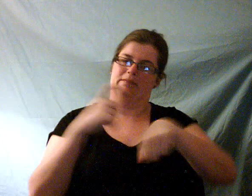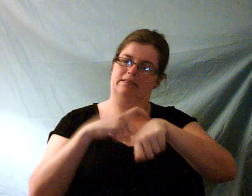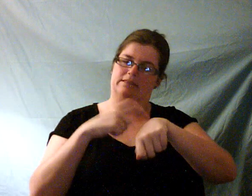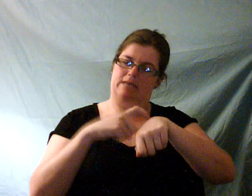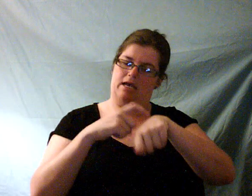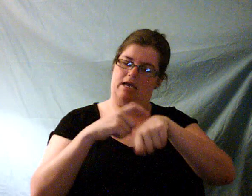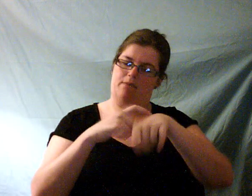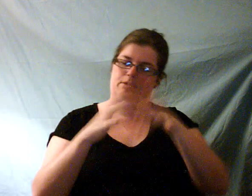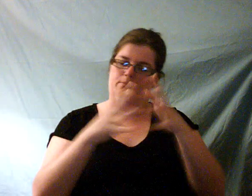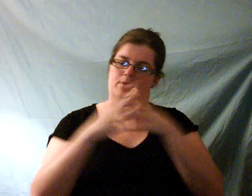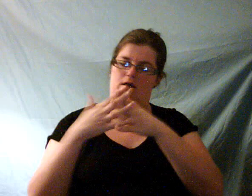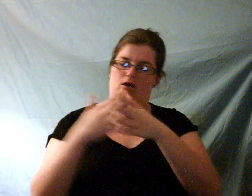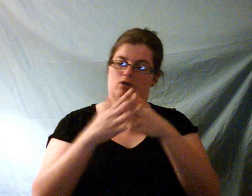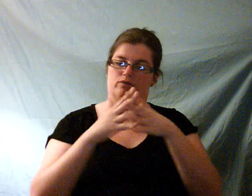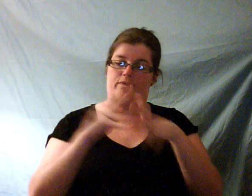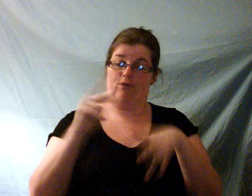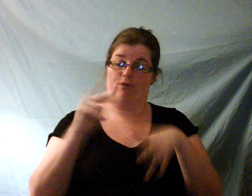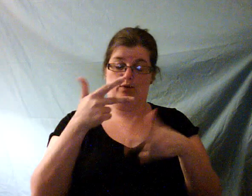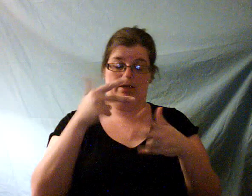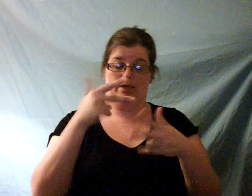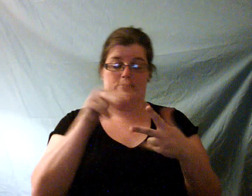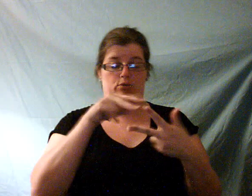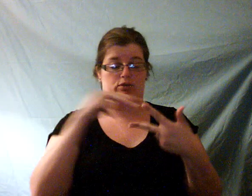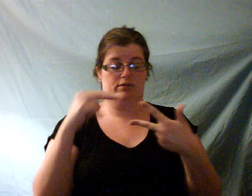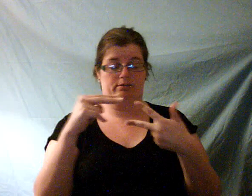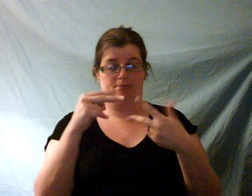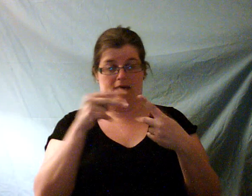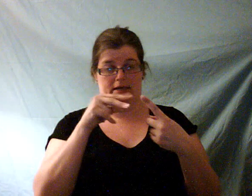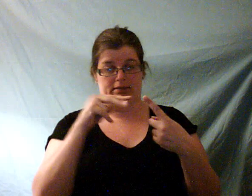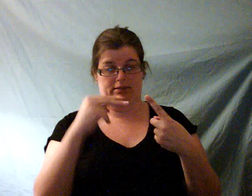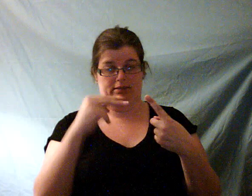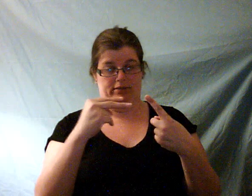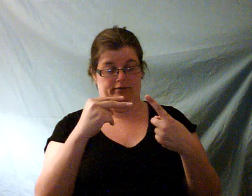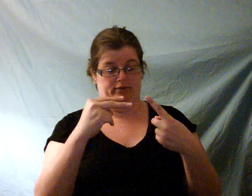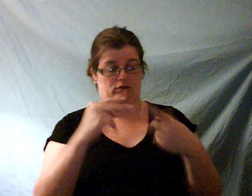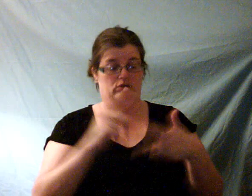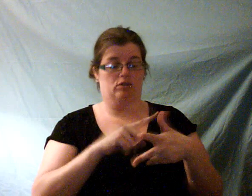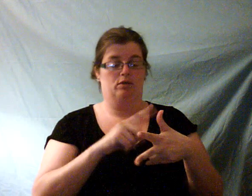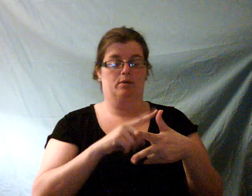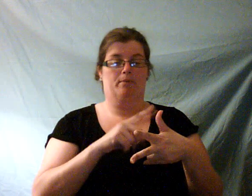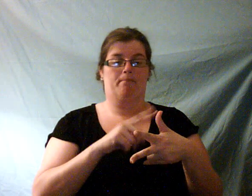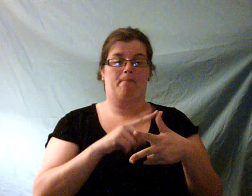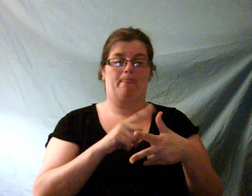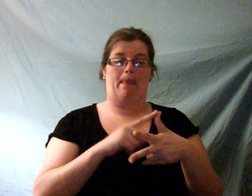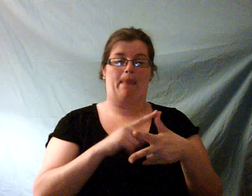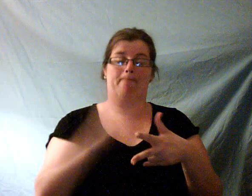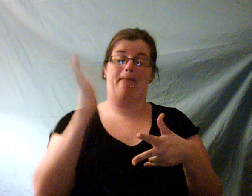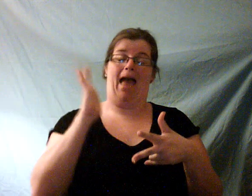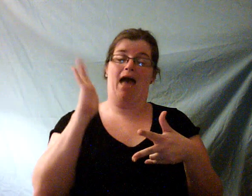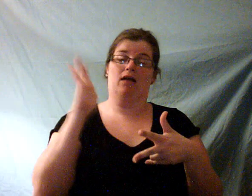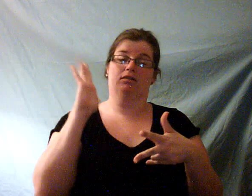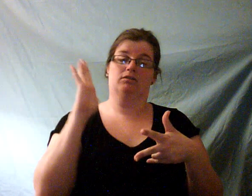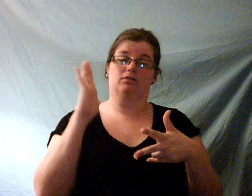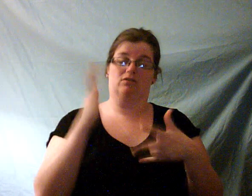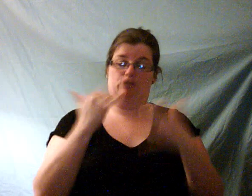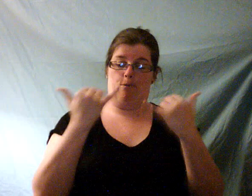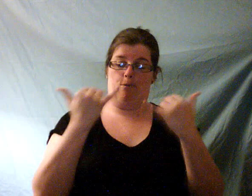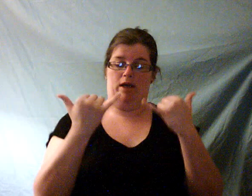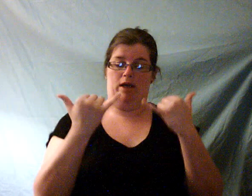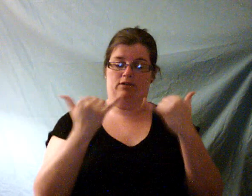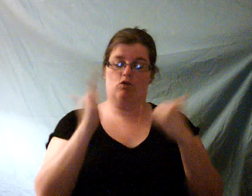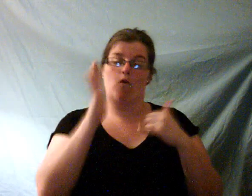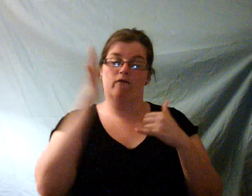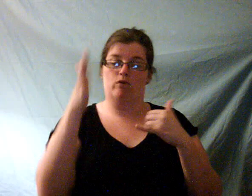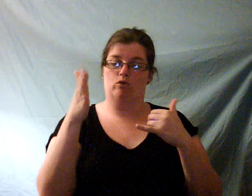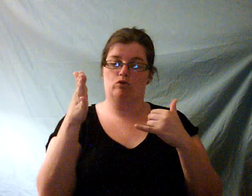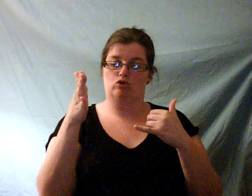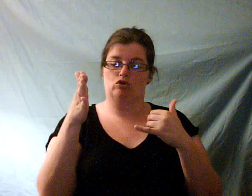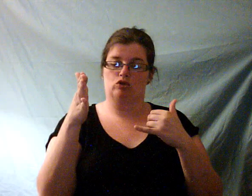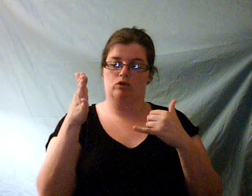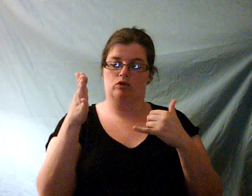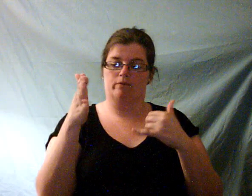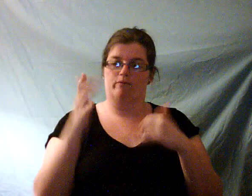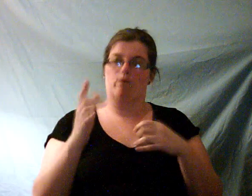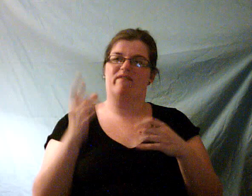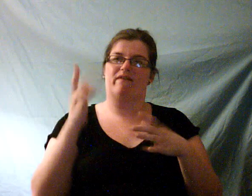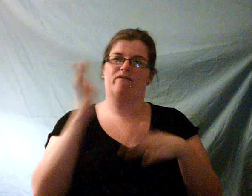three perspectives can be either past, present, or future. And Americans are very future-oriented. We value what's going to